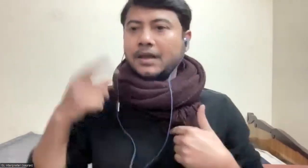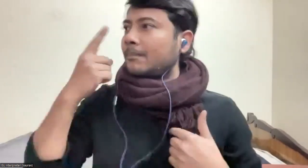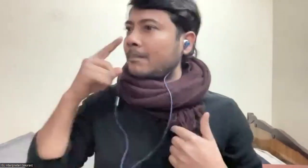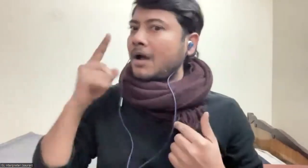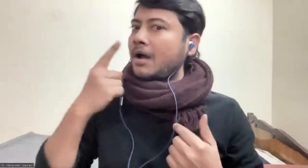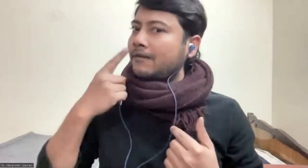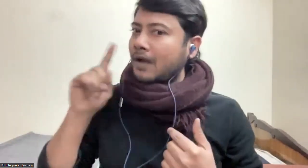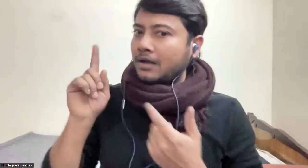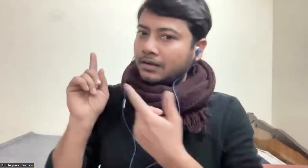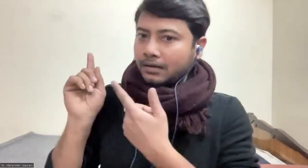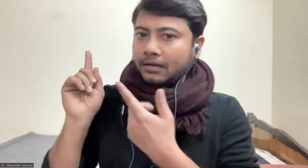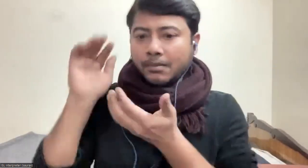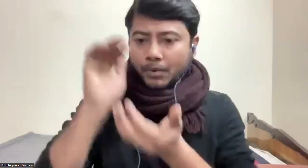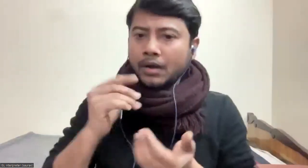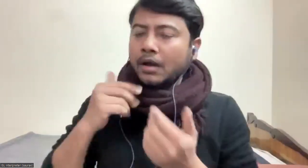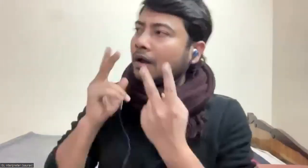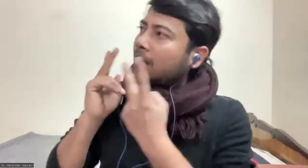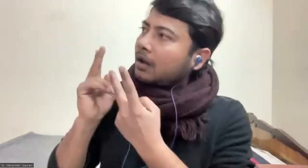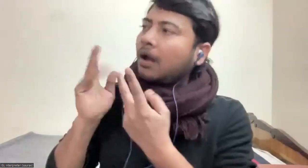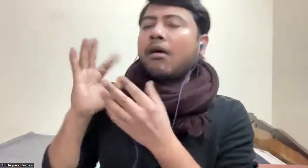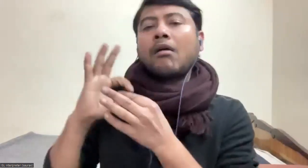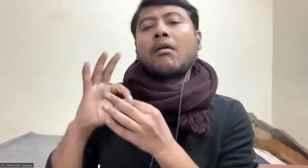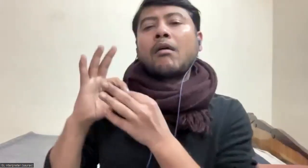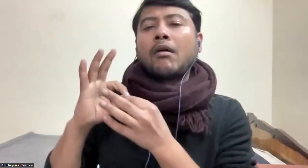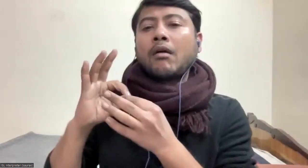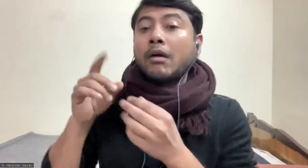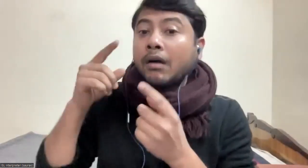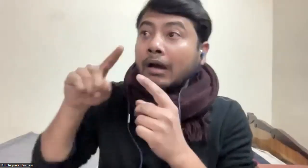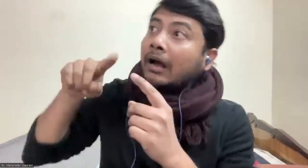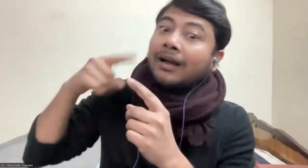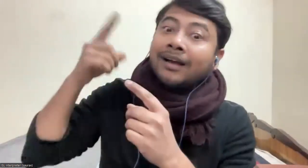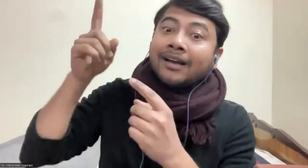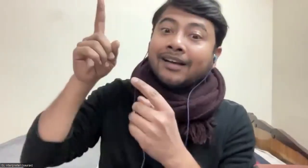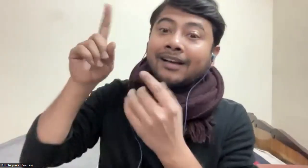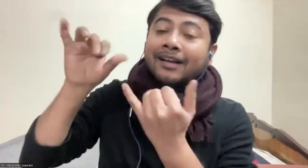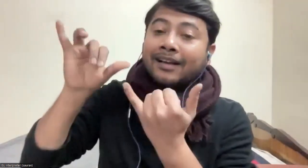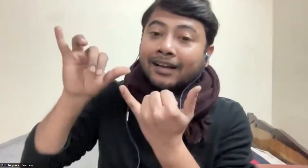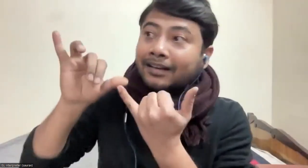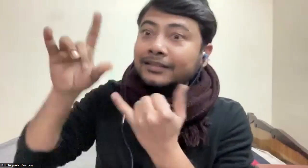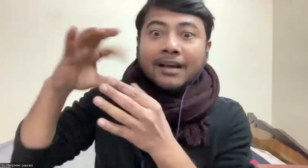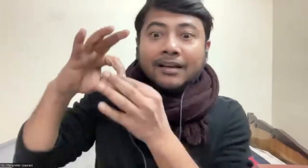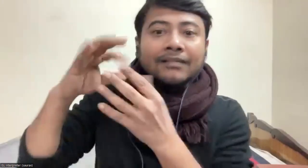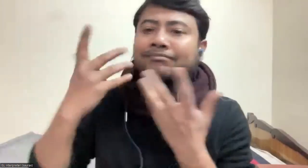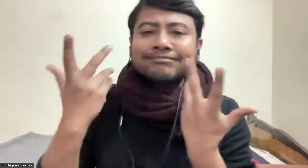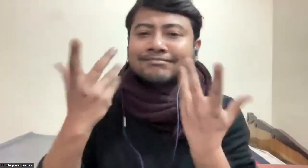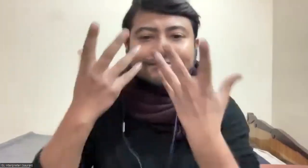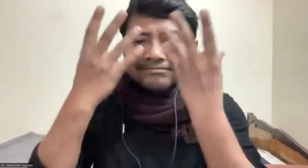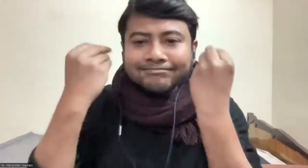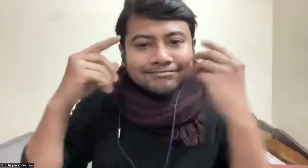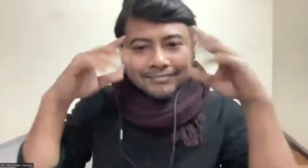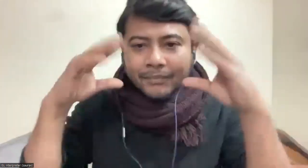my relationship with Krishna. I will only remember my relationship with my mother, father, children, husband,